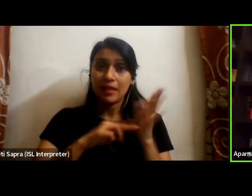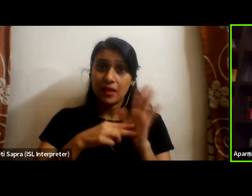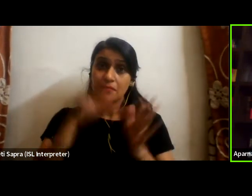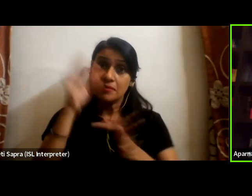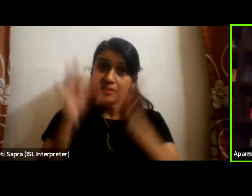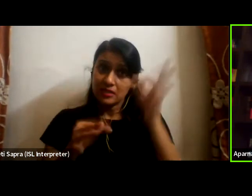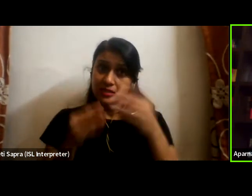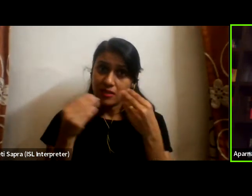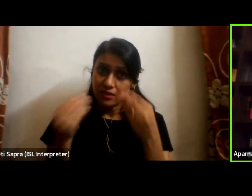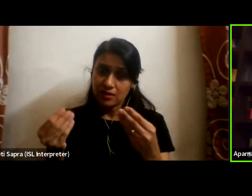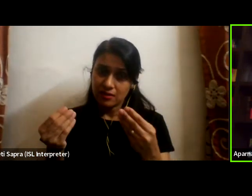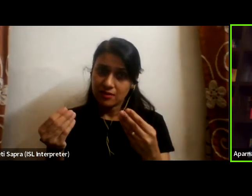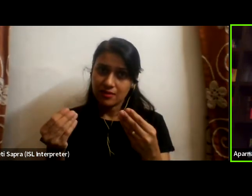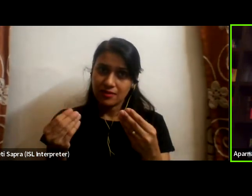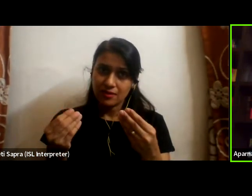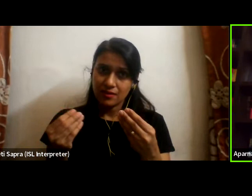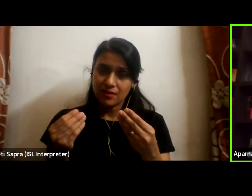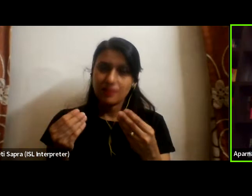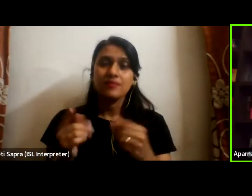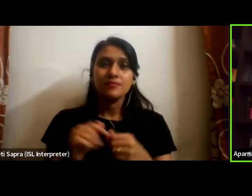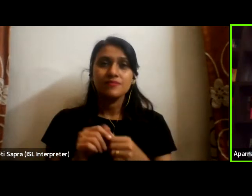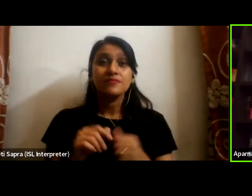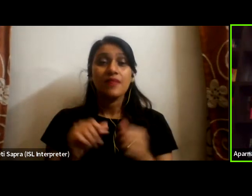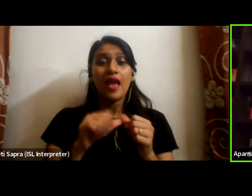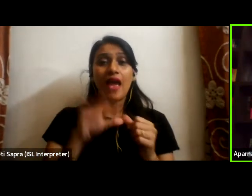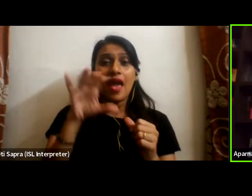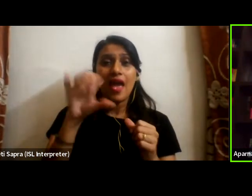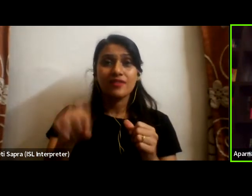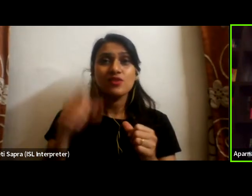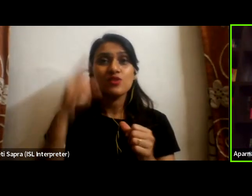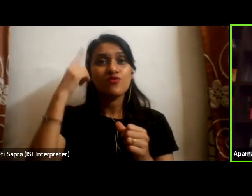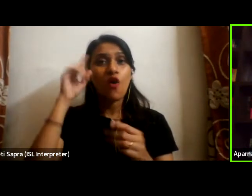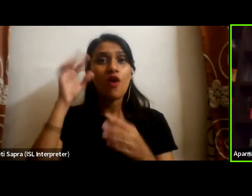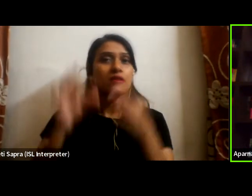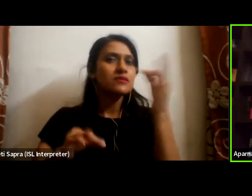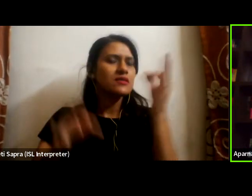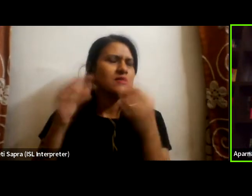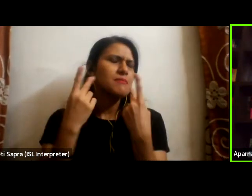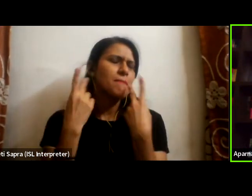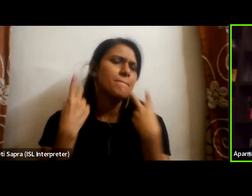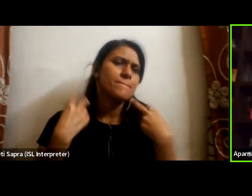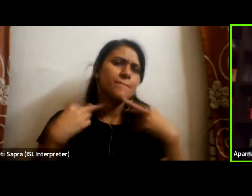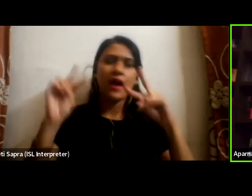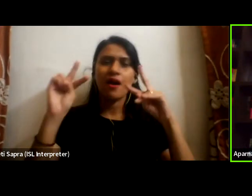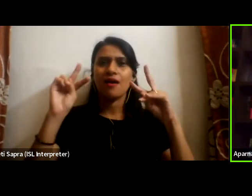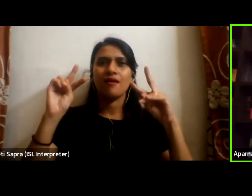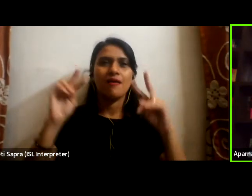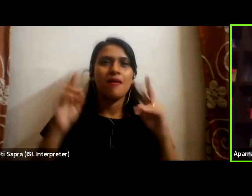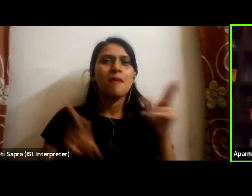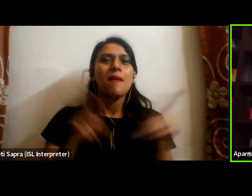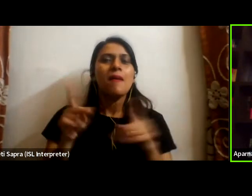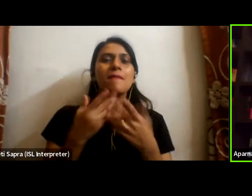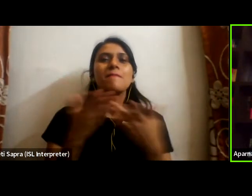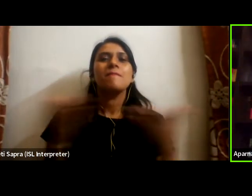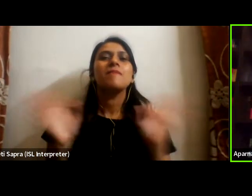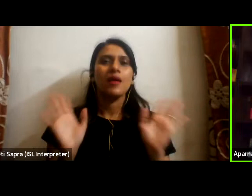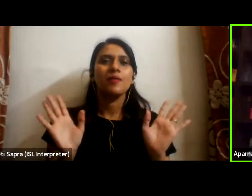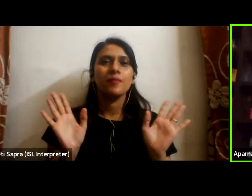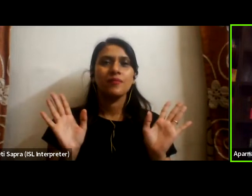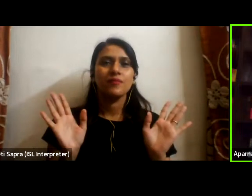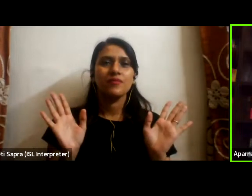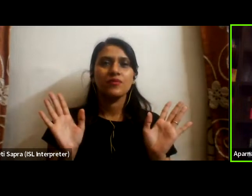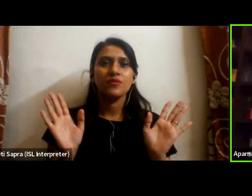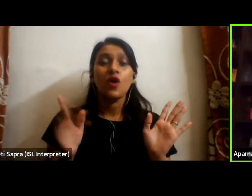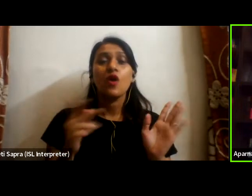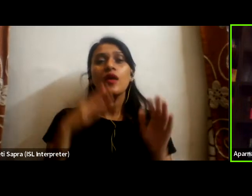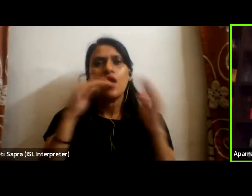seems to conflate the two, right? Access to justice for the bulk of the people is access to the lower